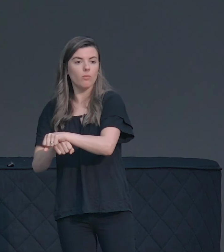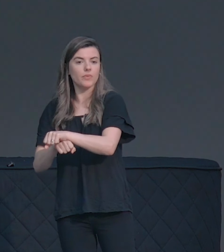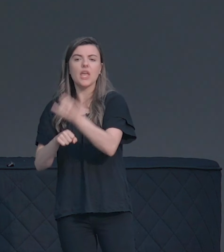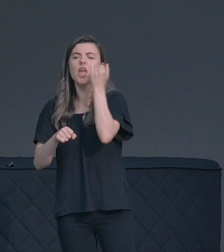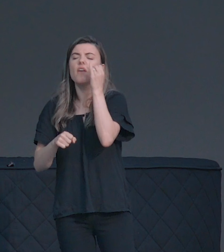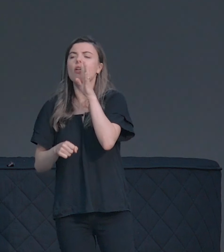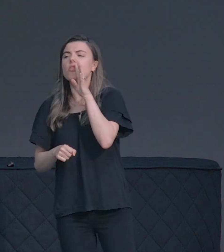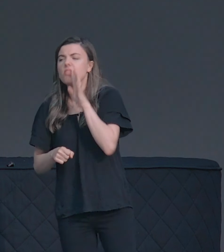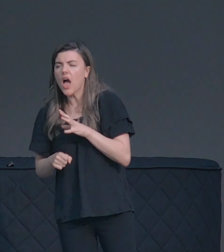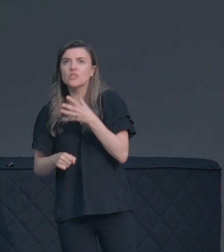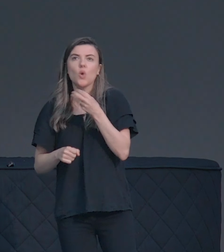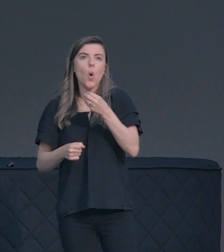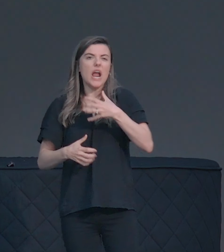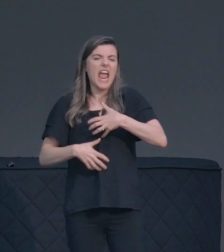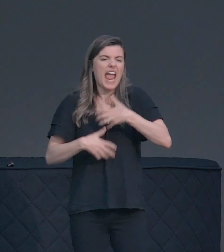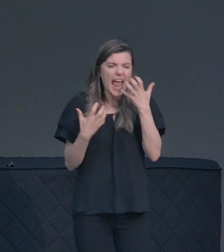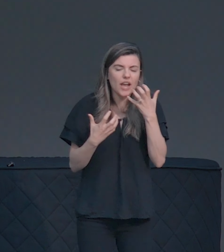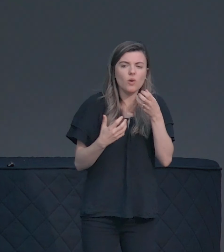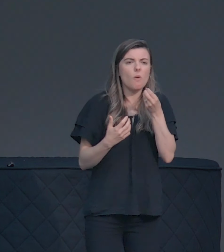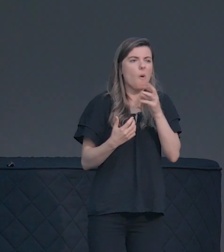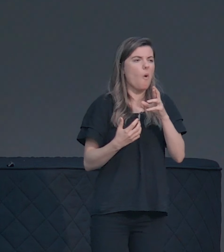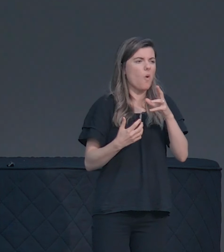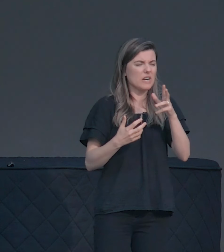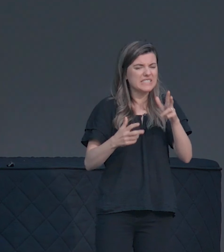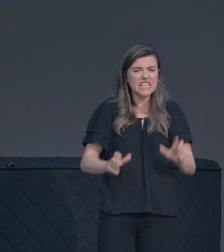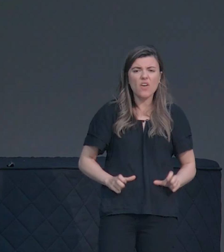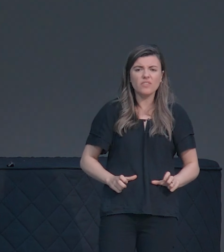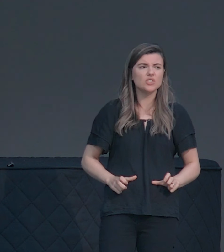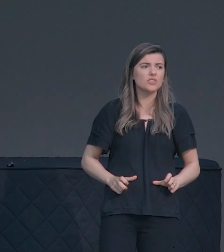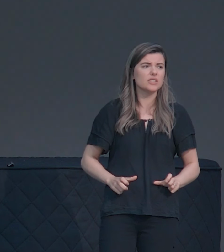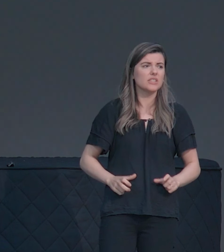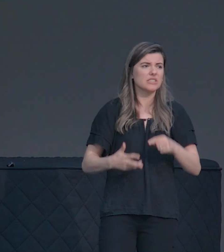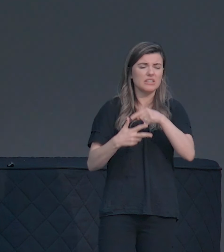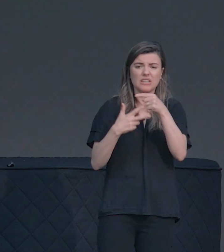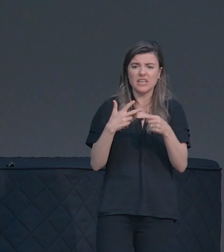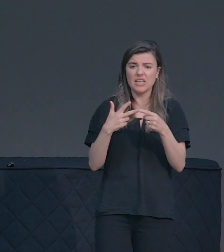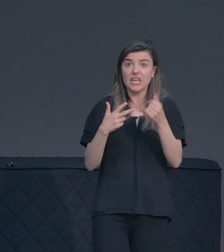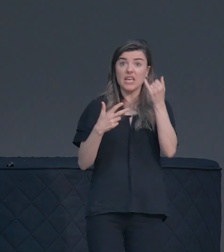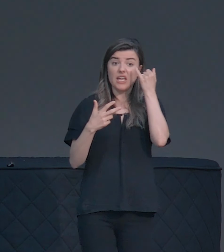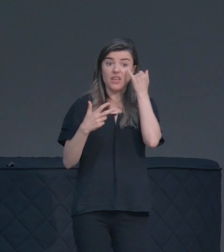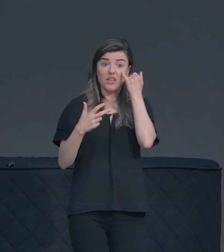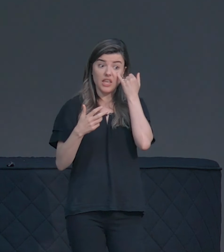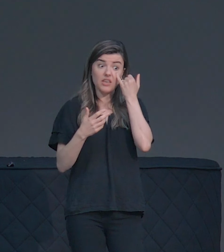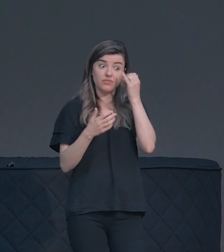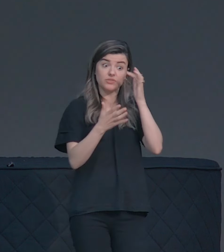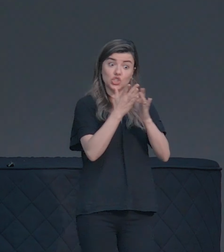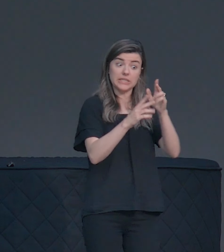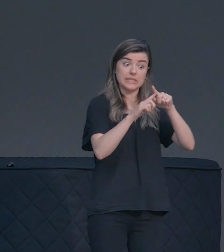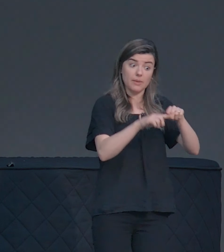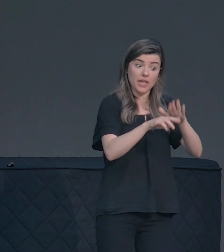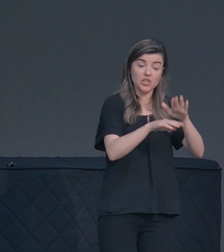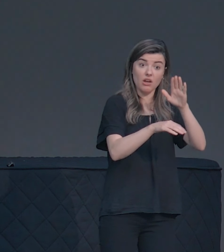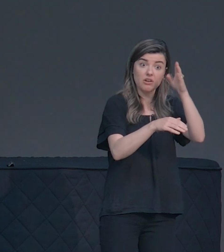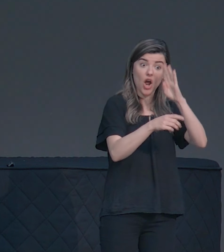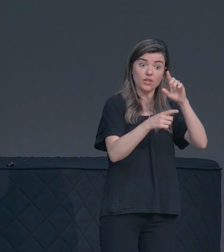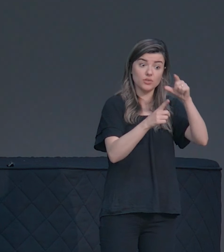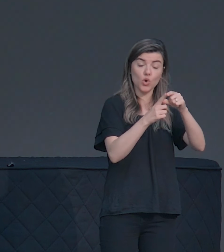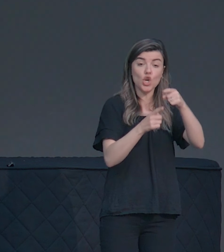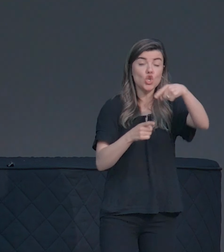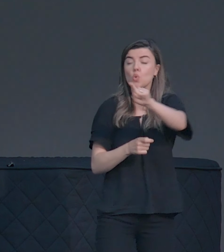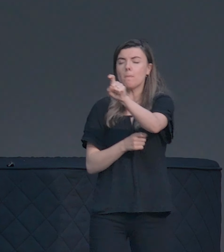your battle with anger, in your battle with selfishness? If Jesus must depend on the word of God, you must